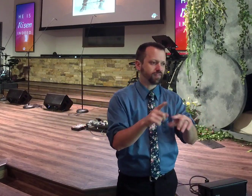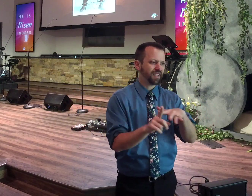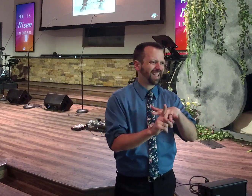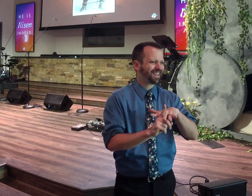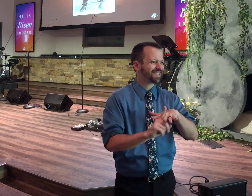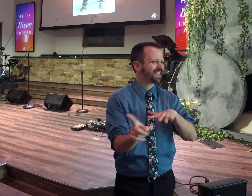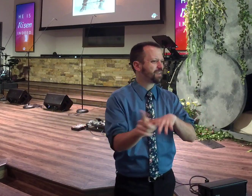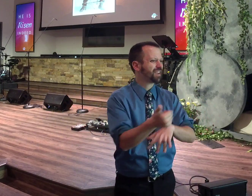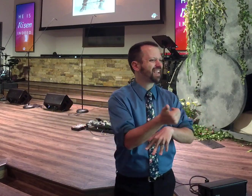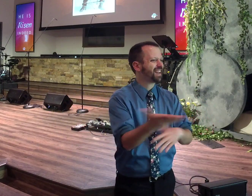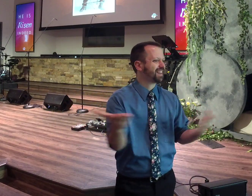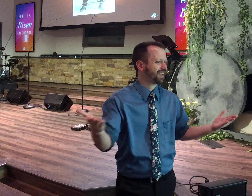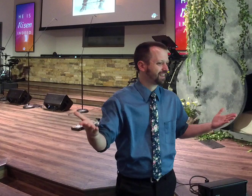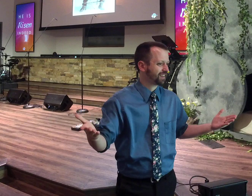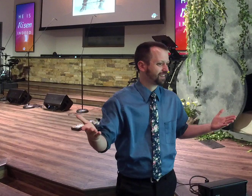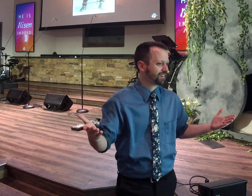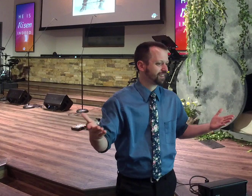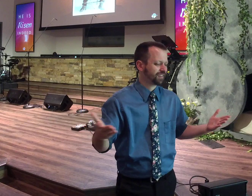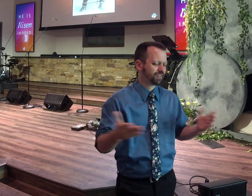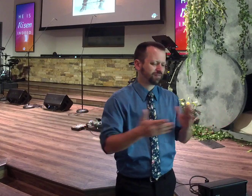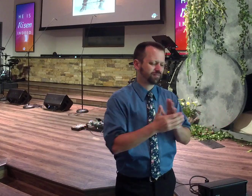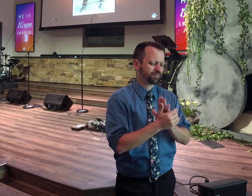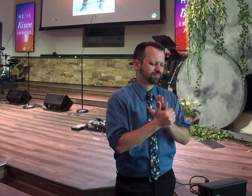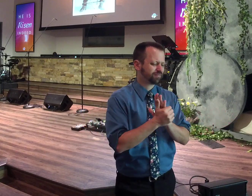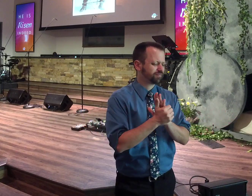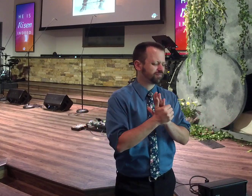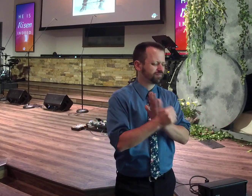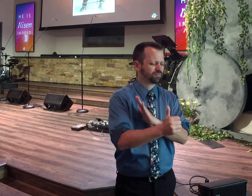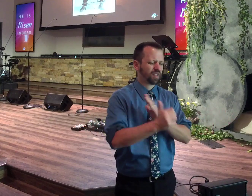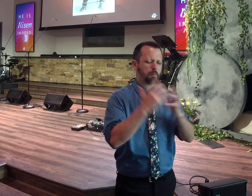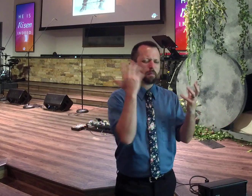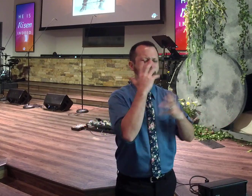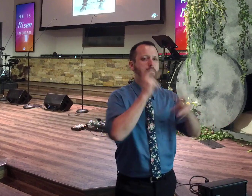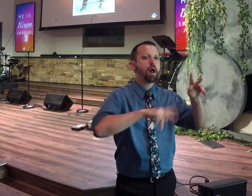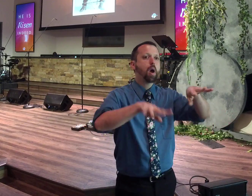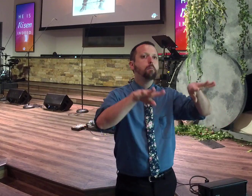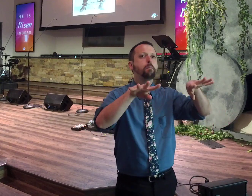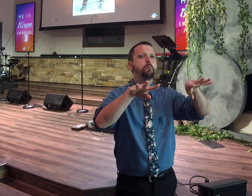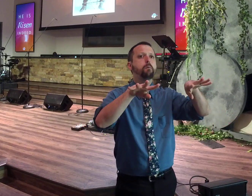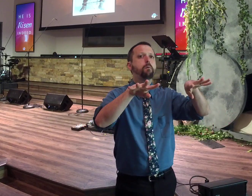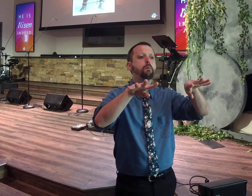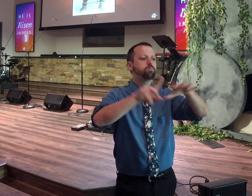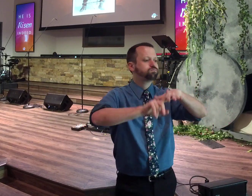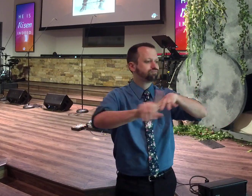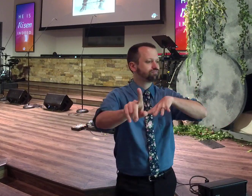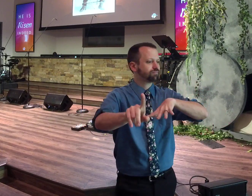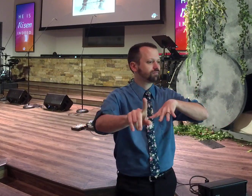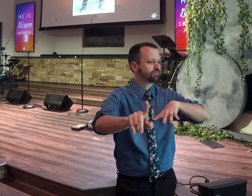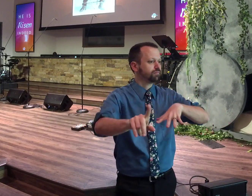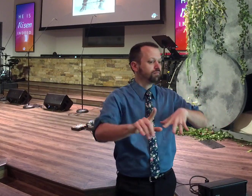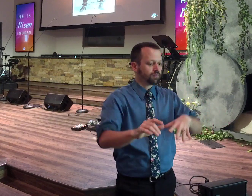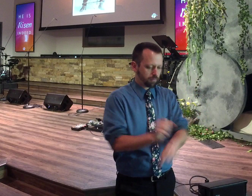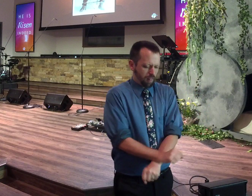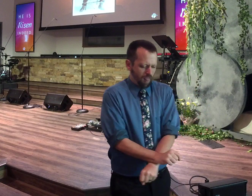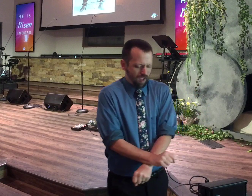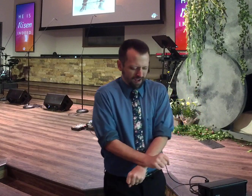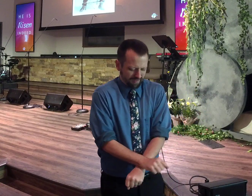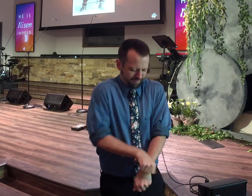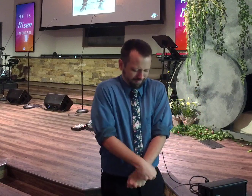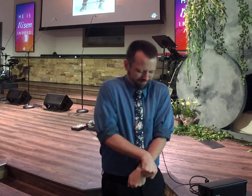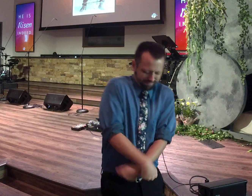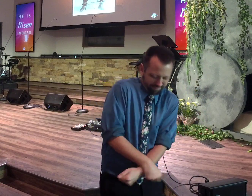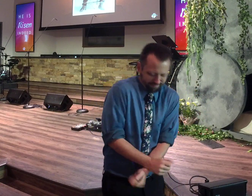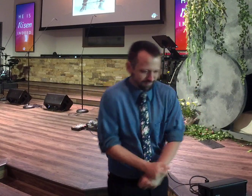of anything. He specialized in spectacular escapes. He broke through locks. He would break